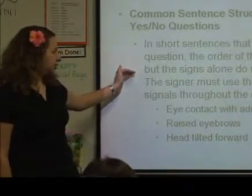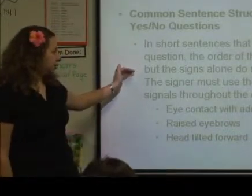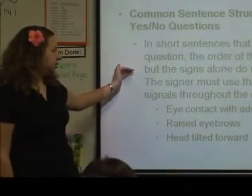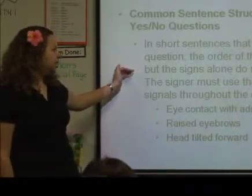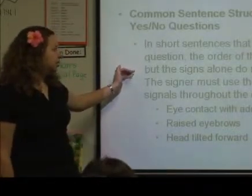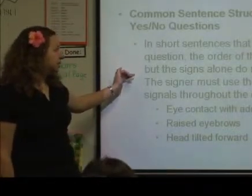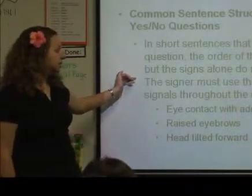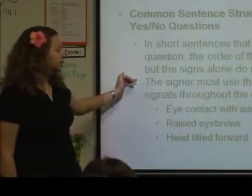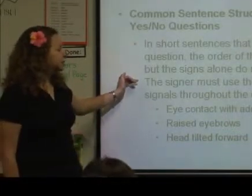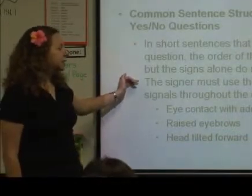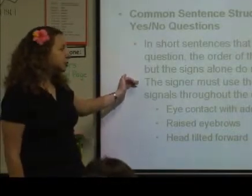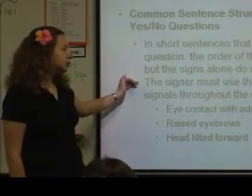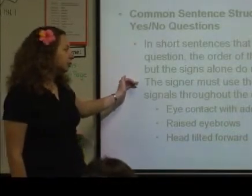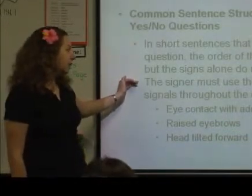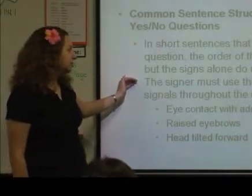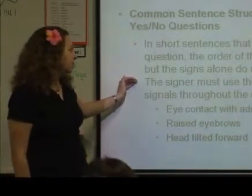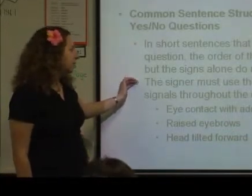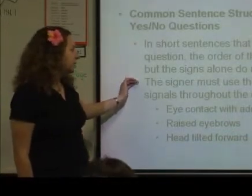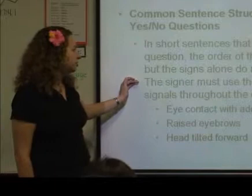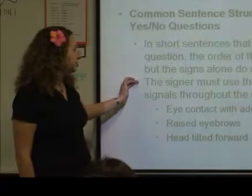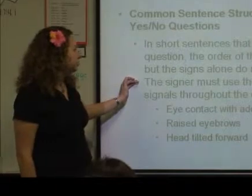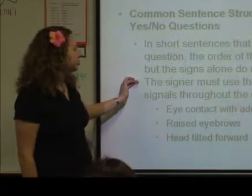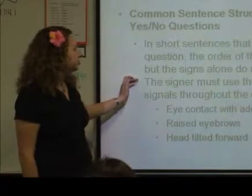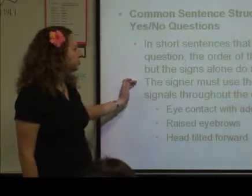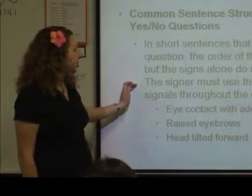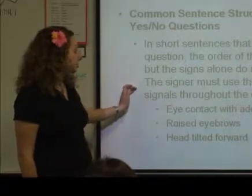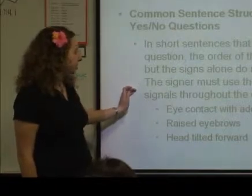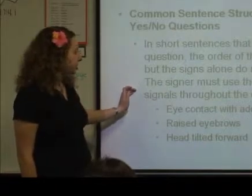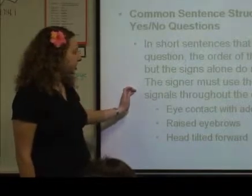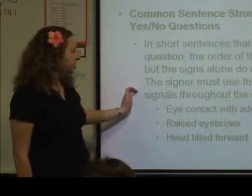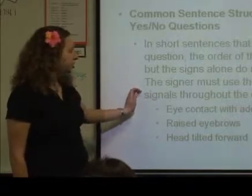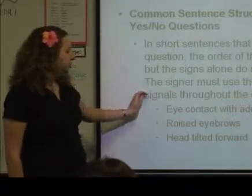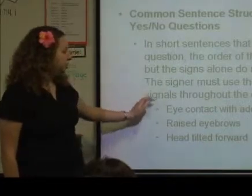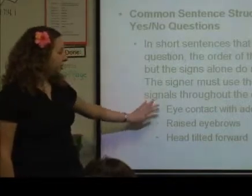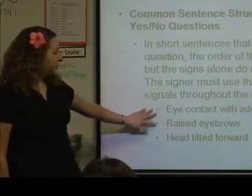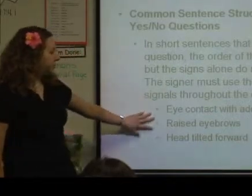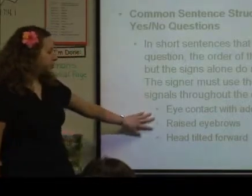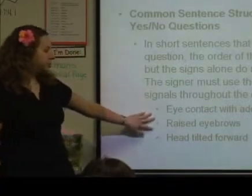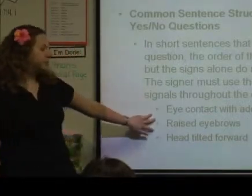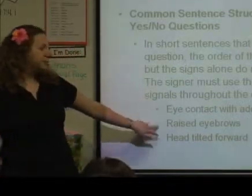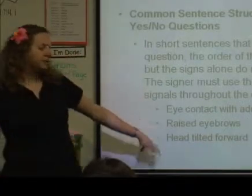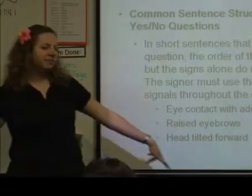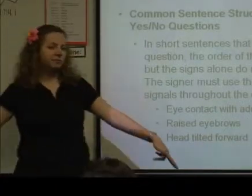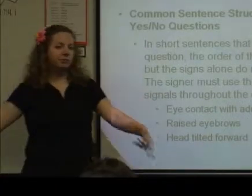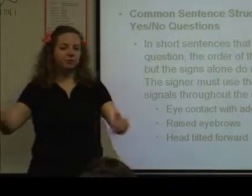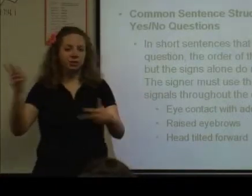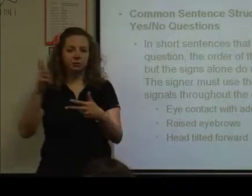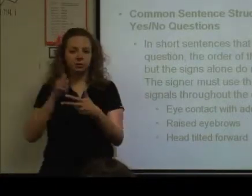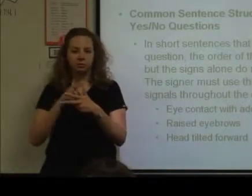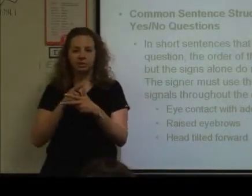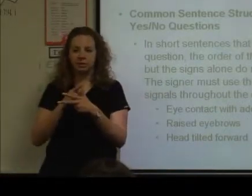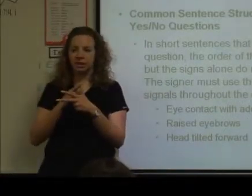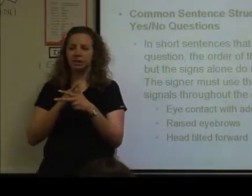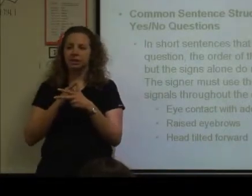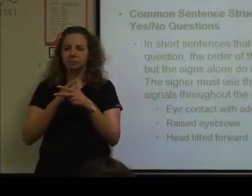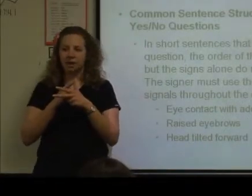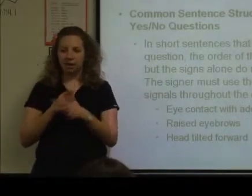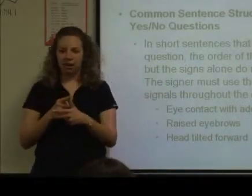question. The signer must use the correct non-manual signals throughout the question. So there's going to be 3 of them. So your first one is going to be making